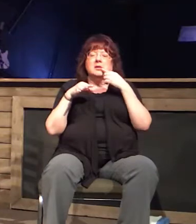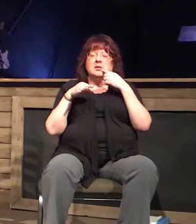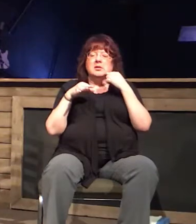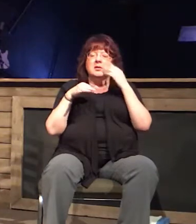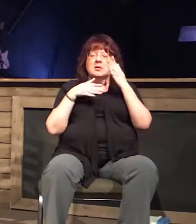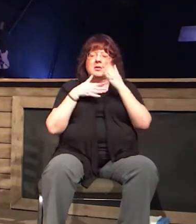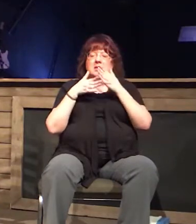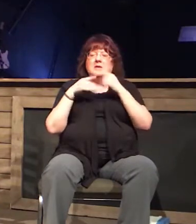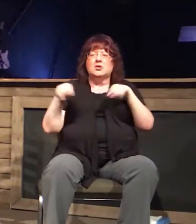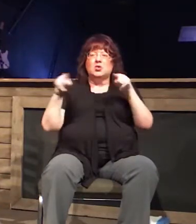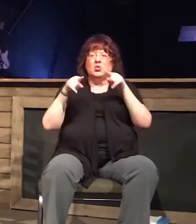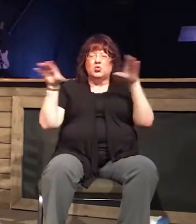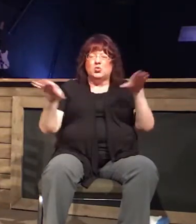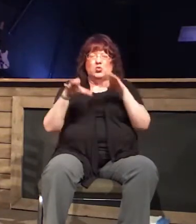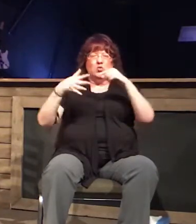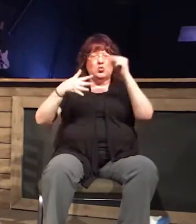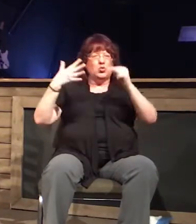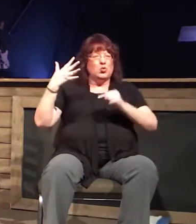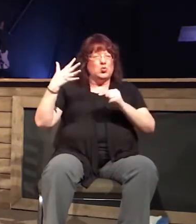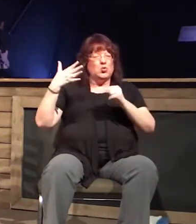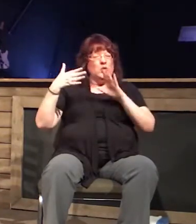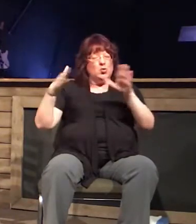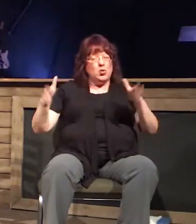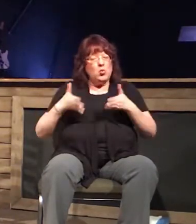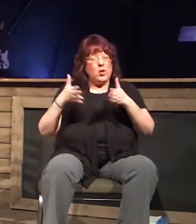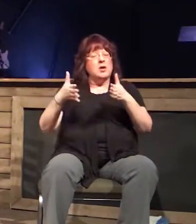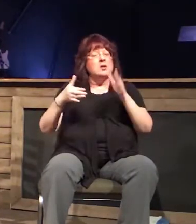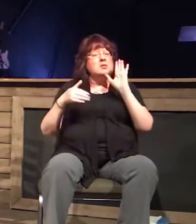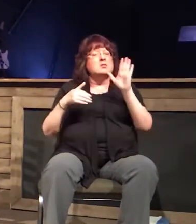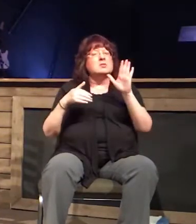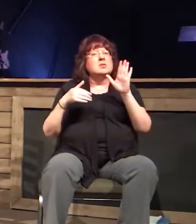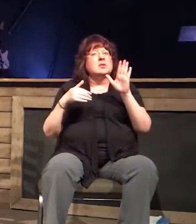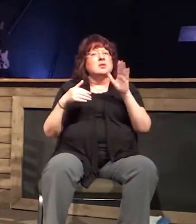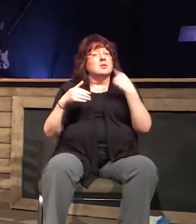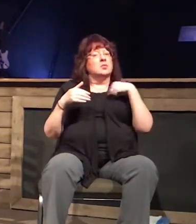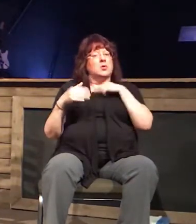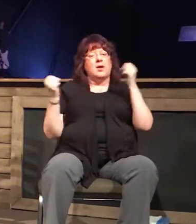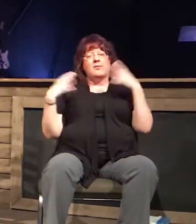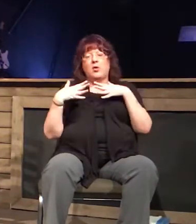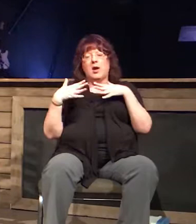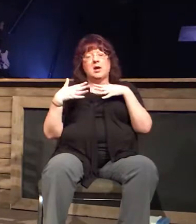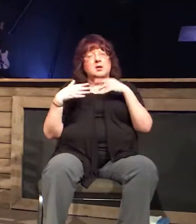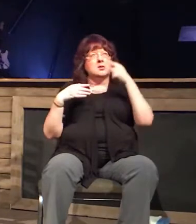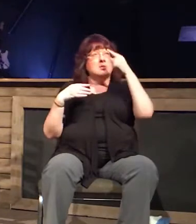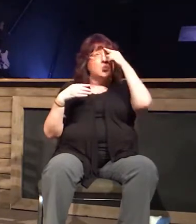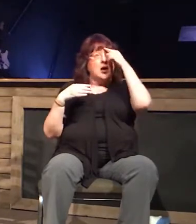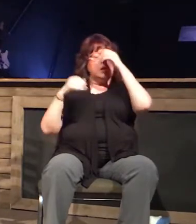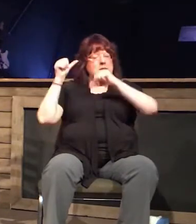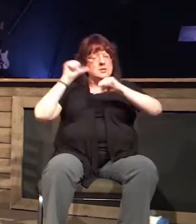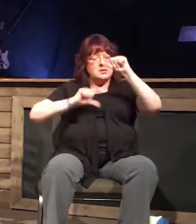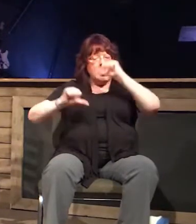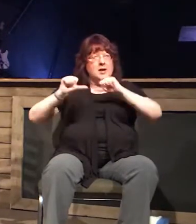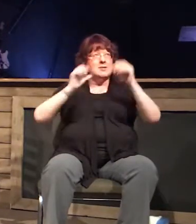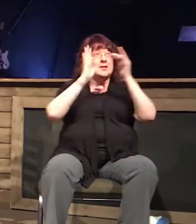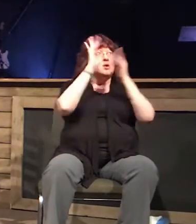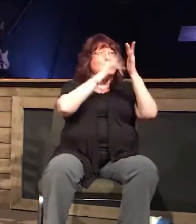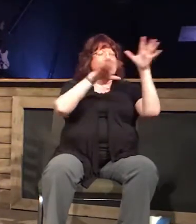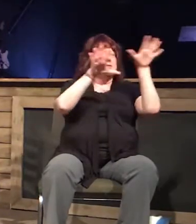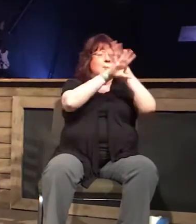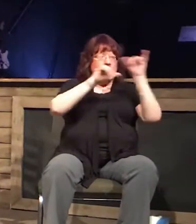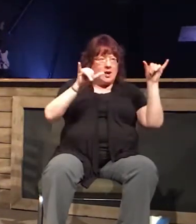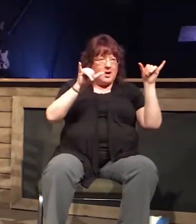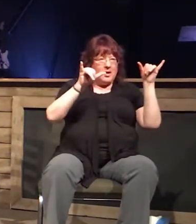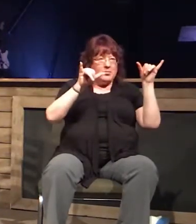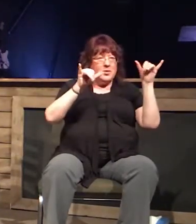it may explain why some of you do some of the things that you do and some of the ways that you do it. And we're not afraid to look at the brain science and Jesus at the